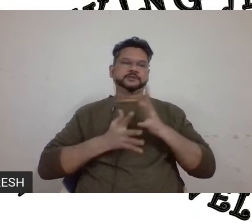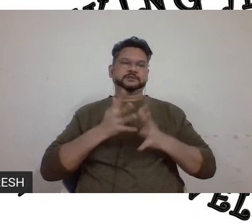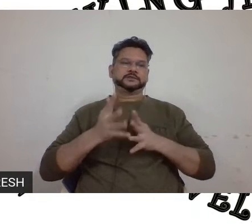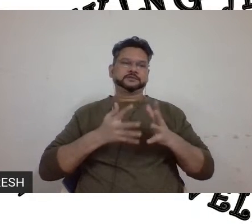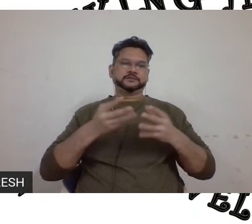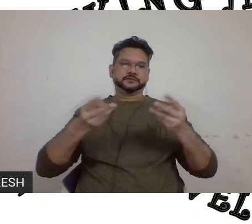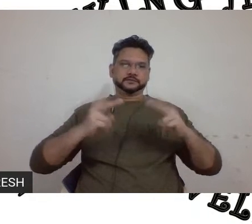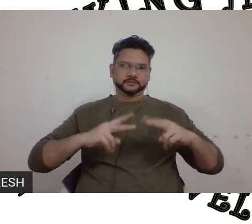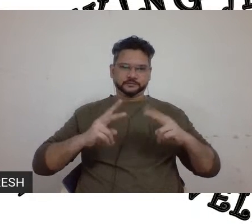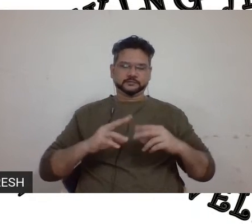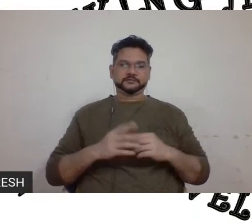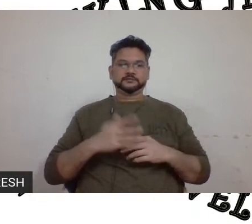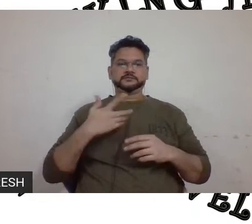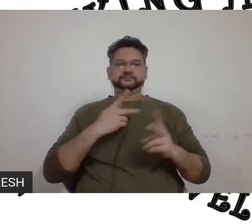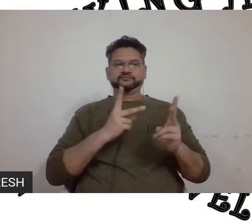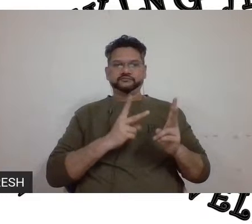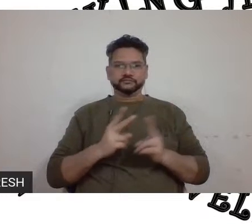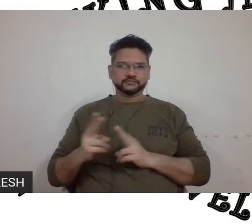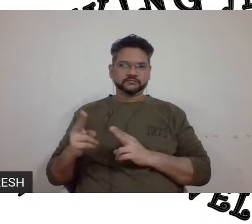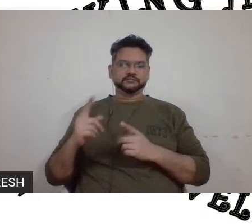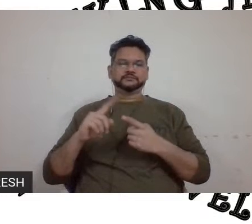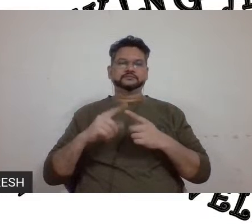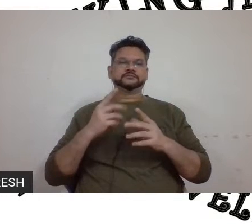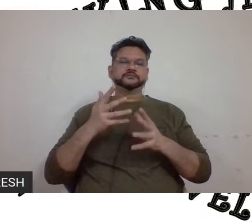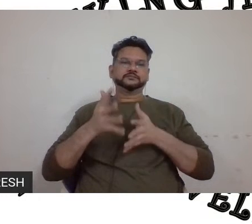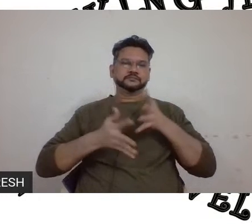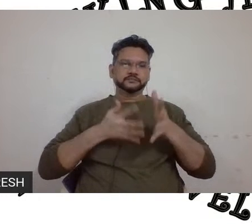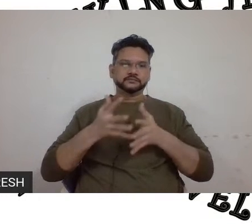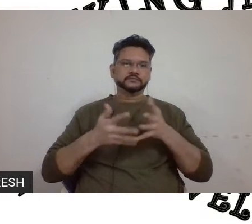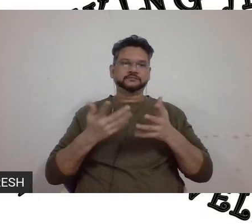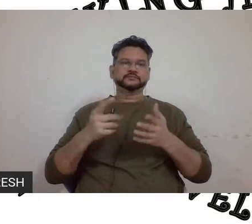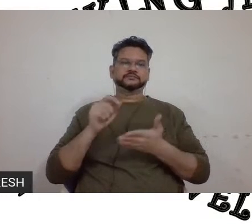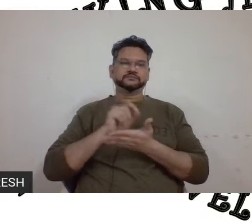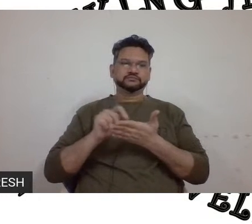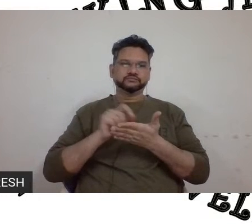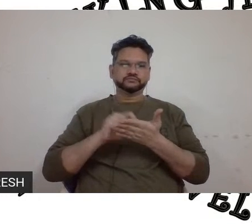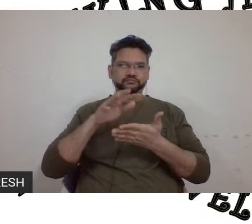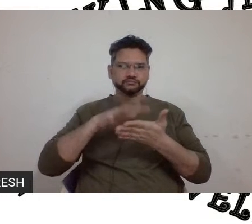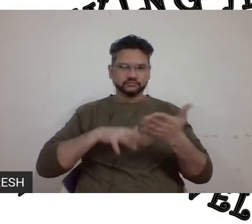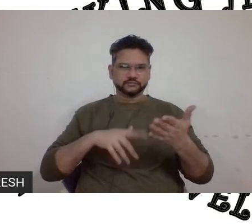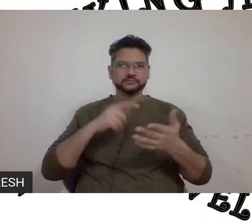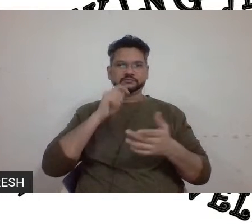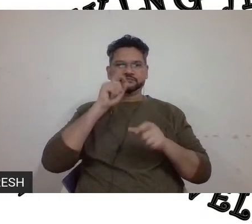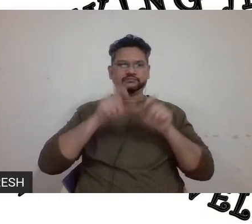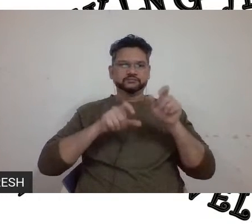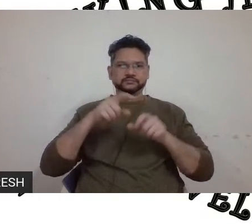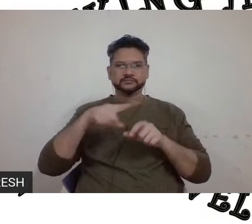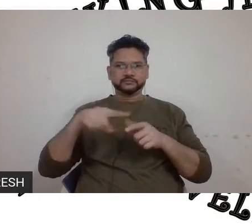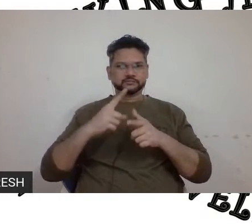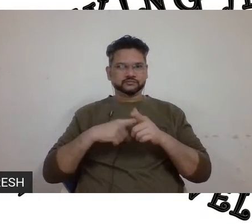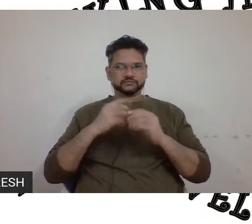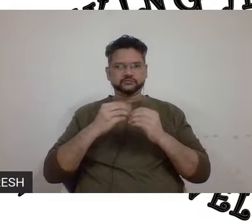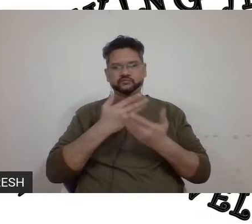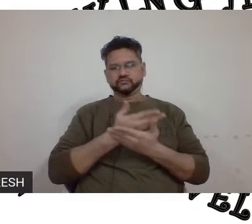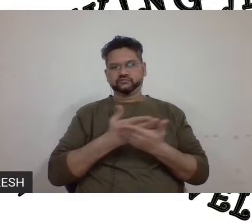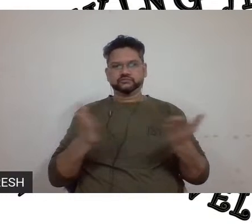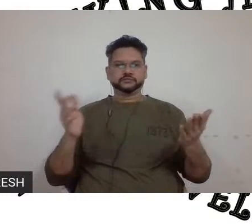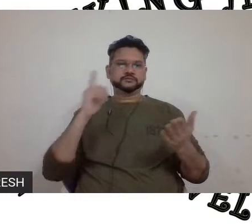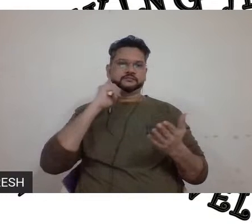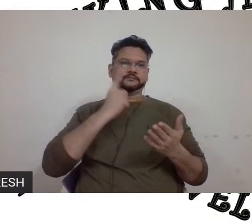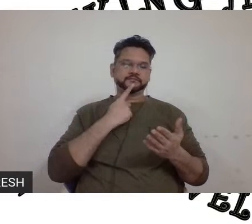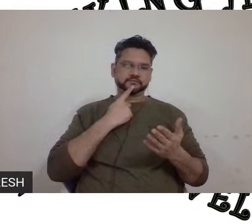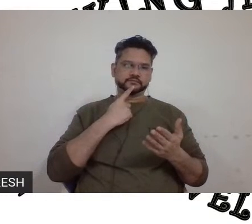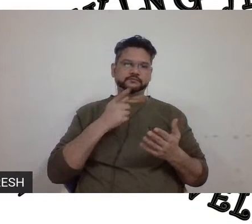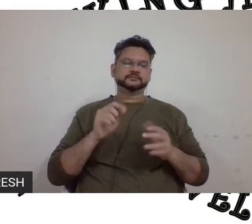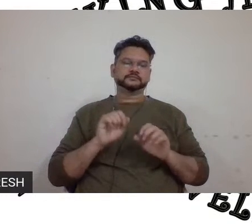editors, signers, script writers, everybody is deaf, and that clearly proves